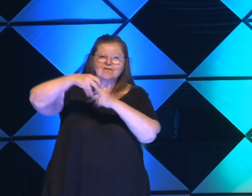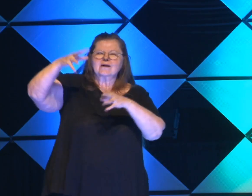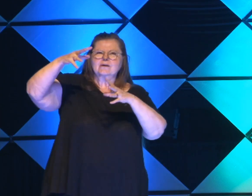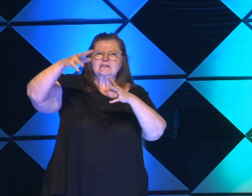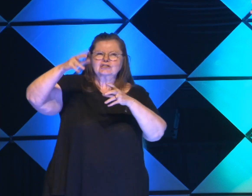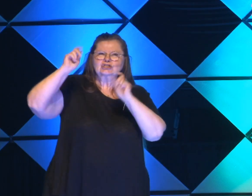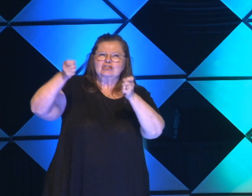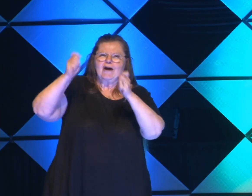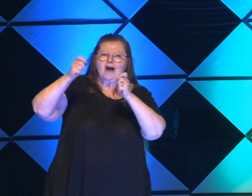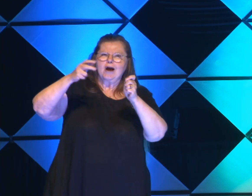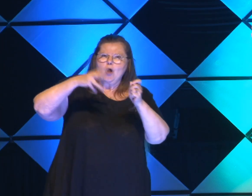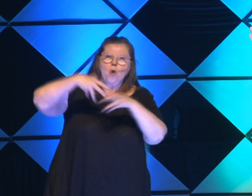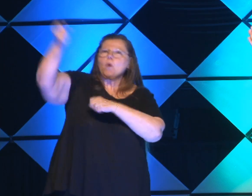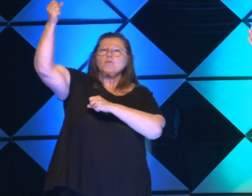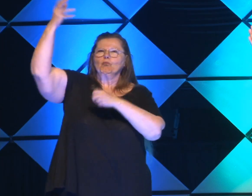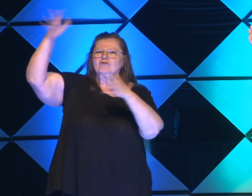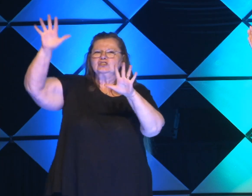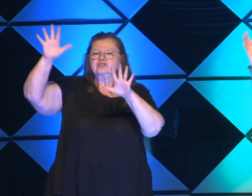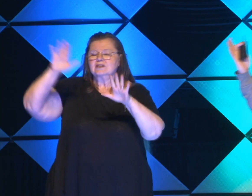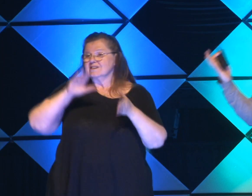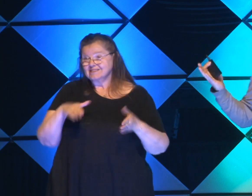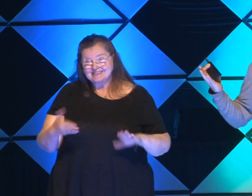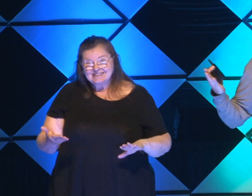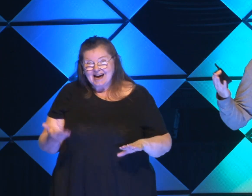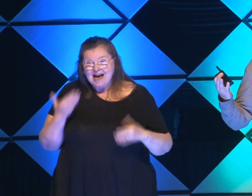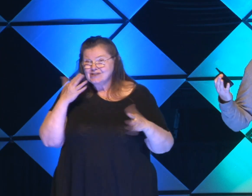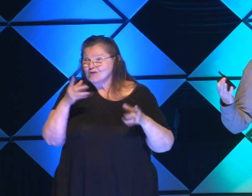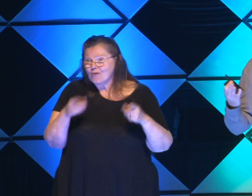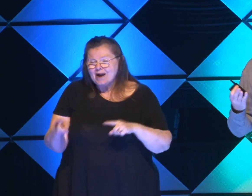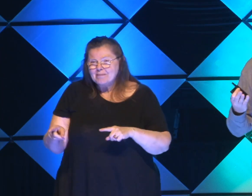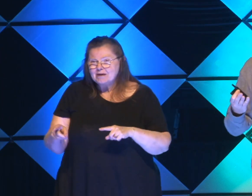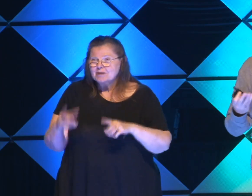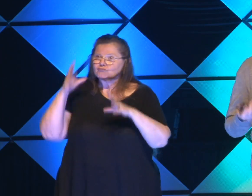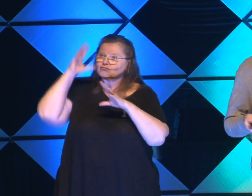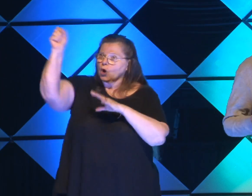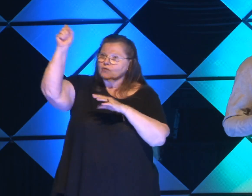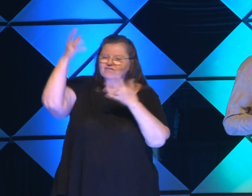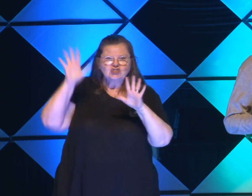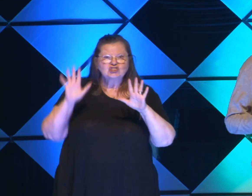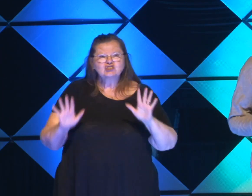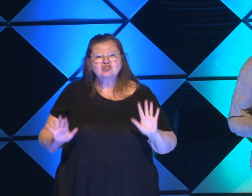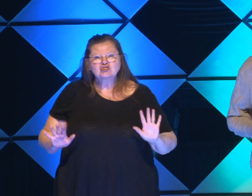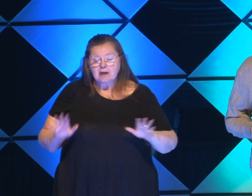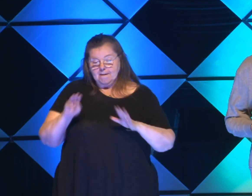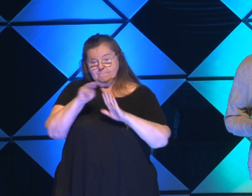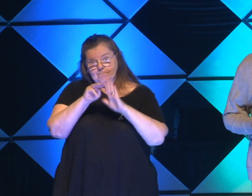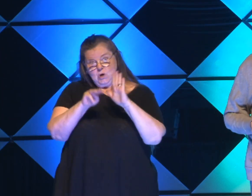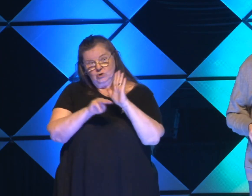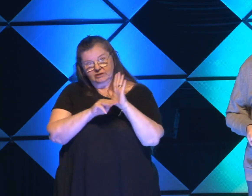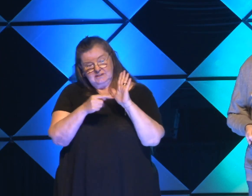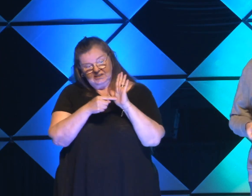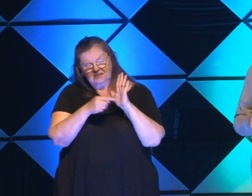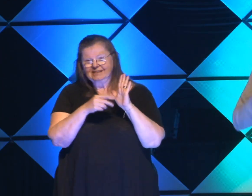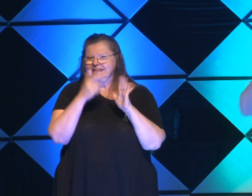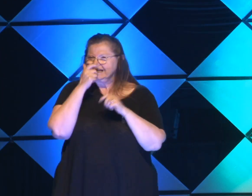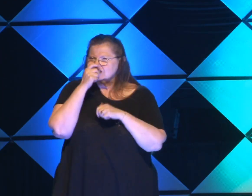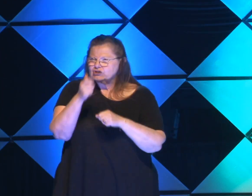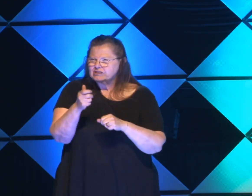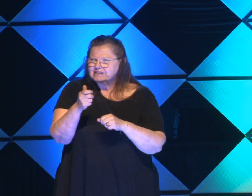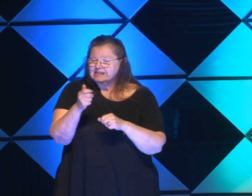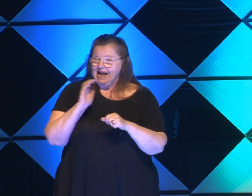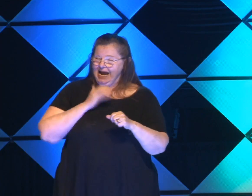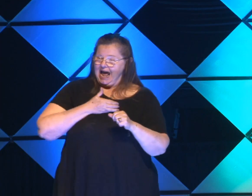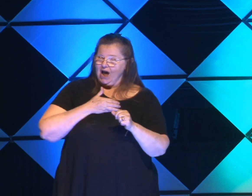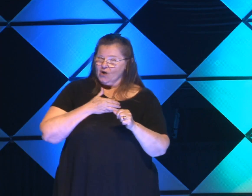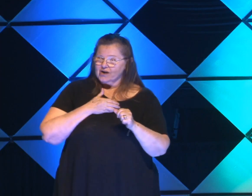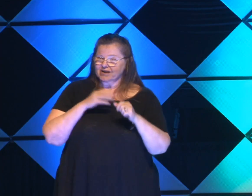Gone. Didn't die. Don't really know what happened. Out of here. That's the story. Moses, interestingly enough, in our